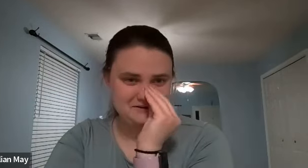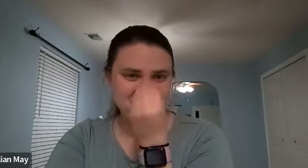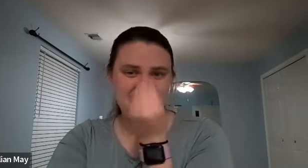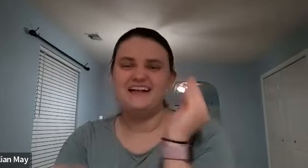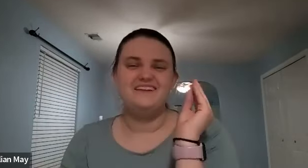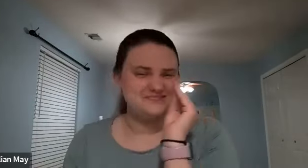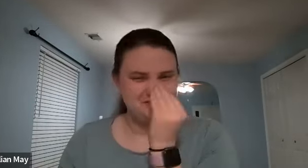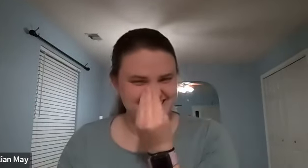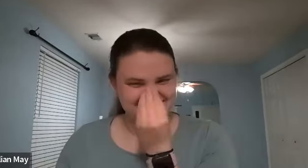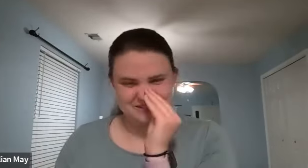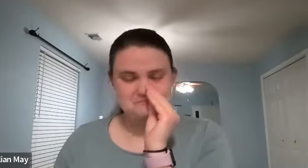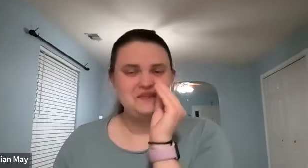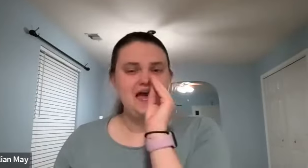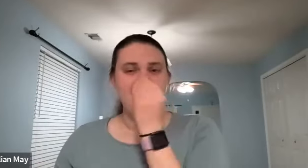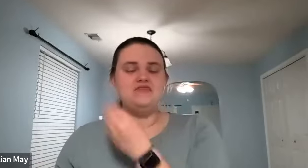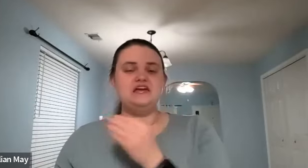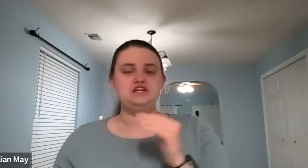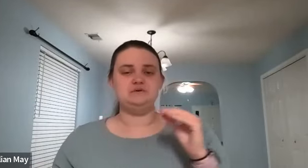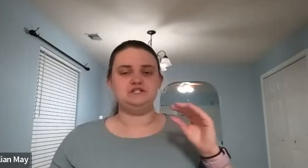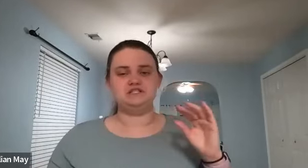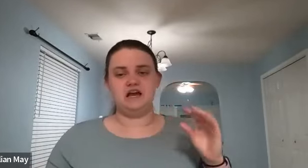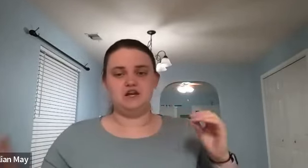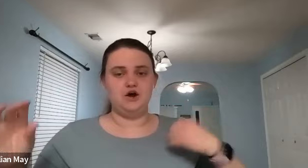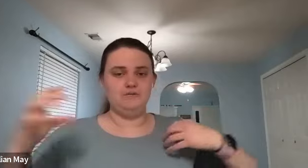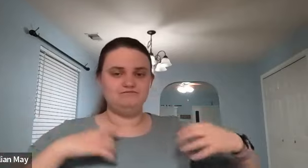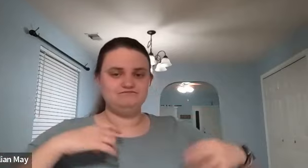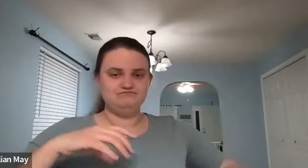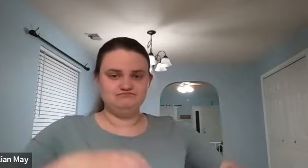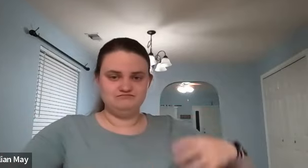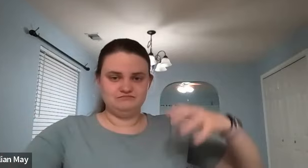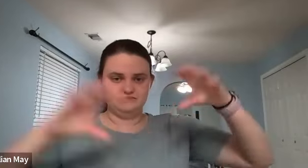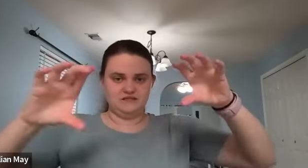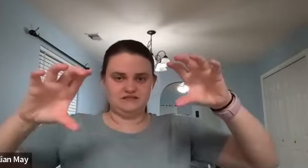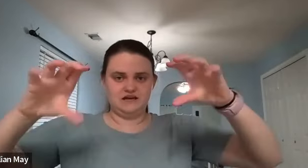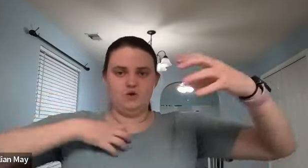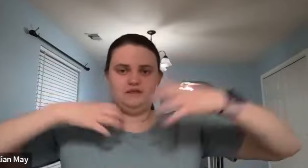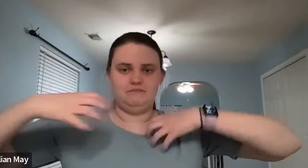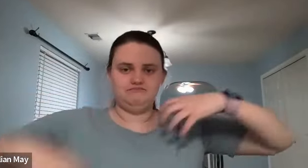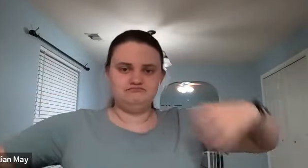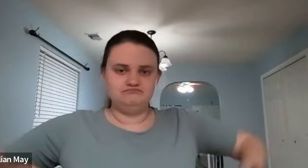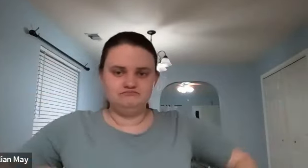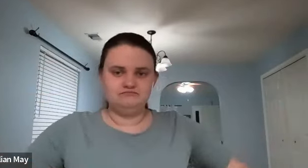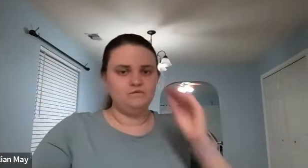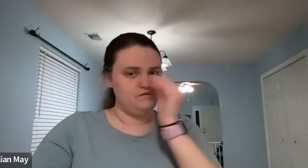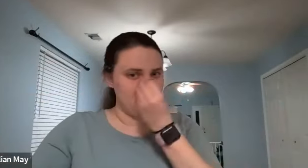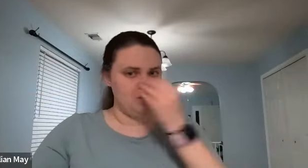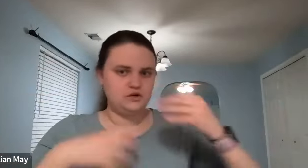Flower. I love this one. I think it's cute. And then you would just kind of go this kind of open like flowers